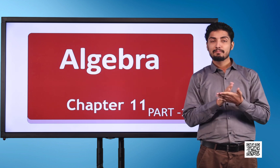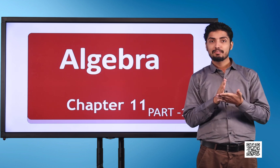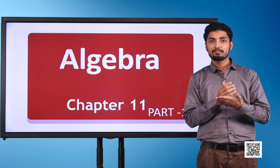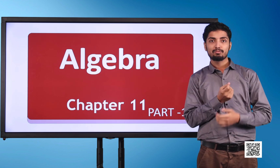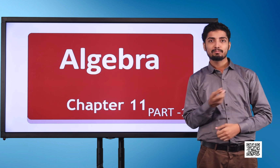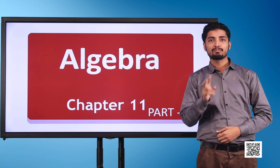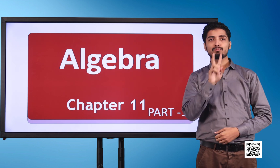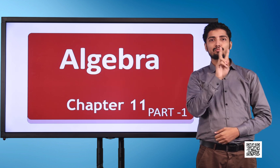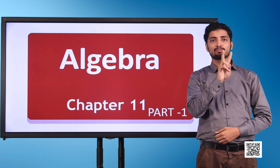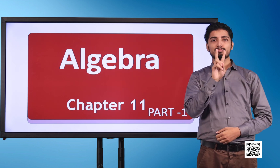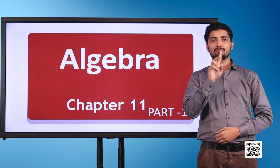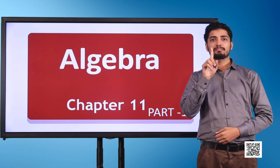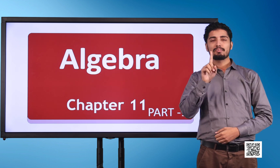Page 221.